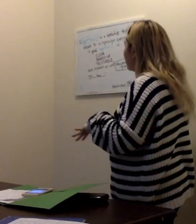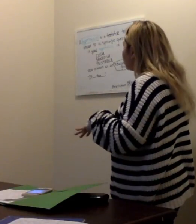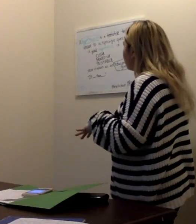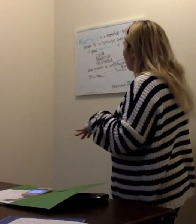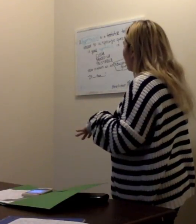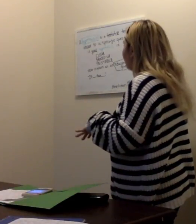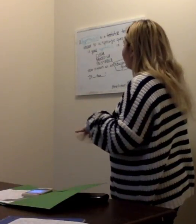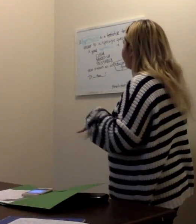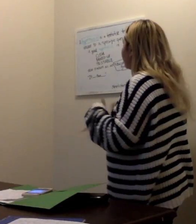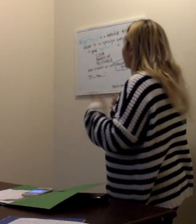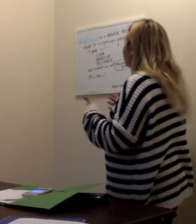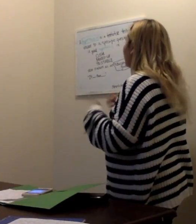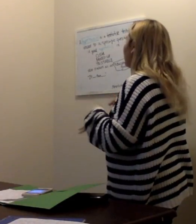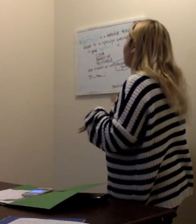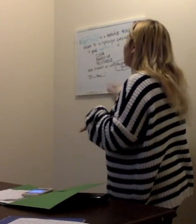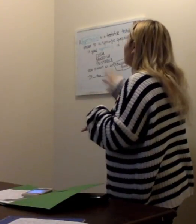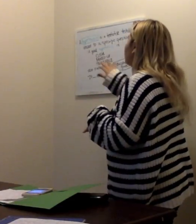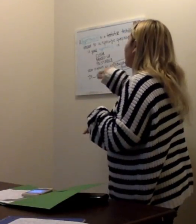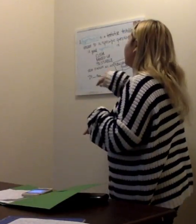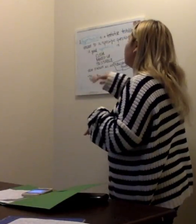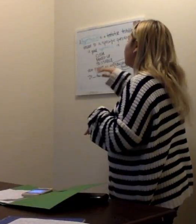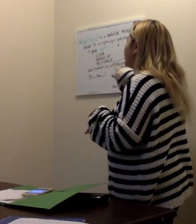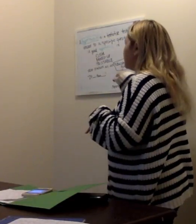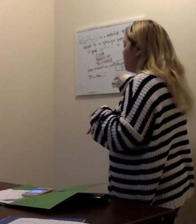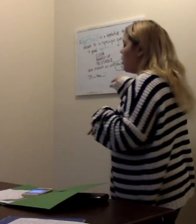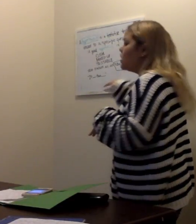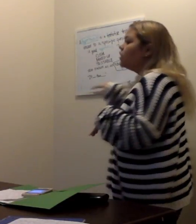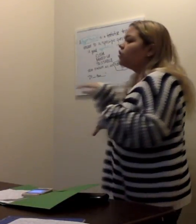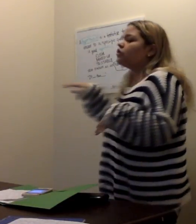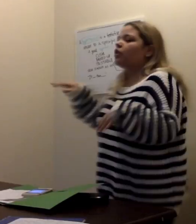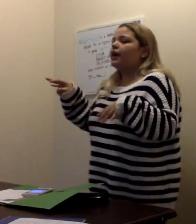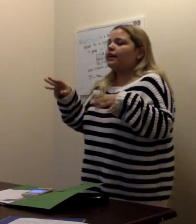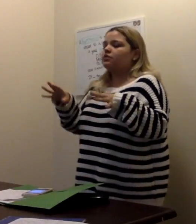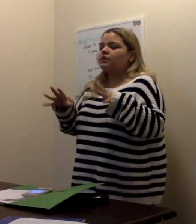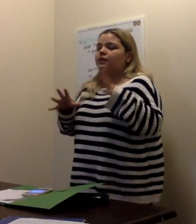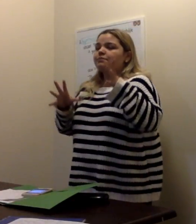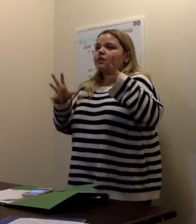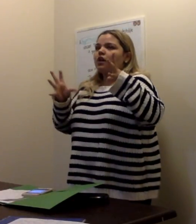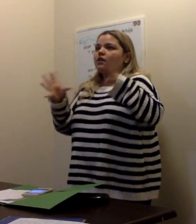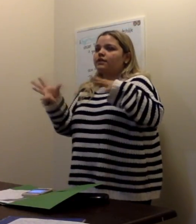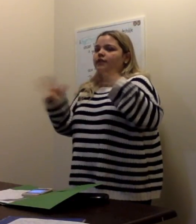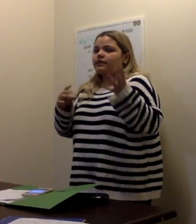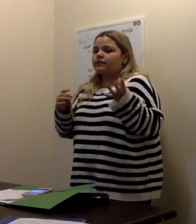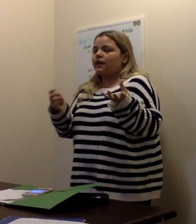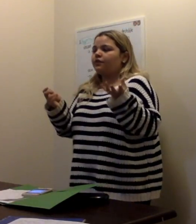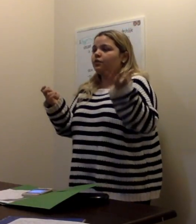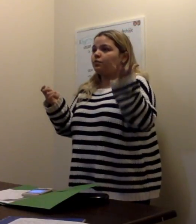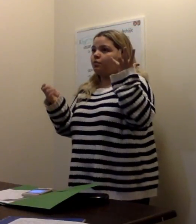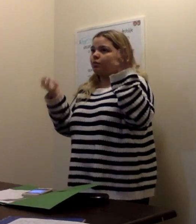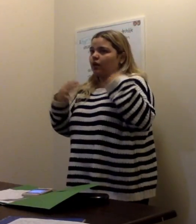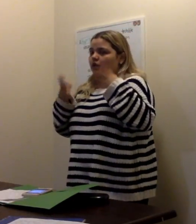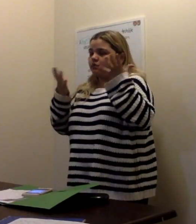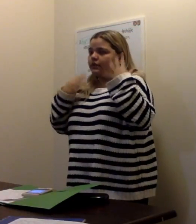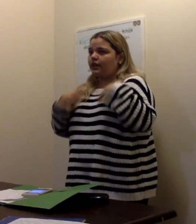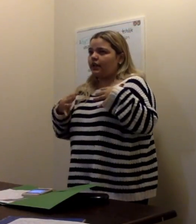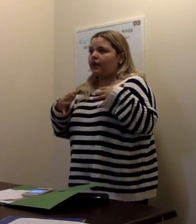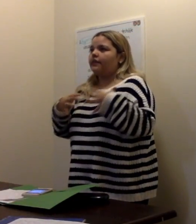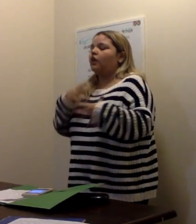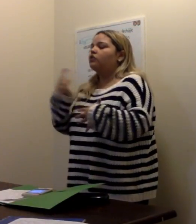next term, which it has to be testable. So it has to be, other scientists have to take it and then also